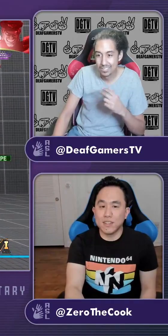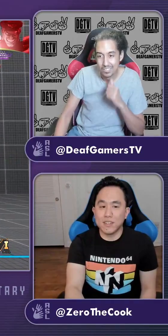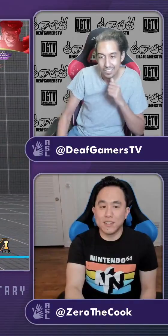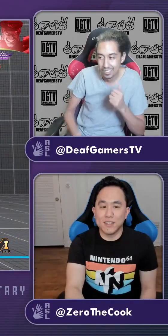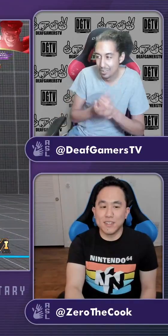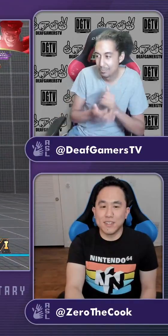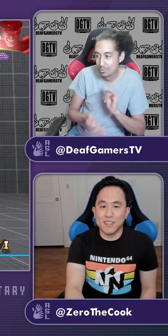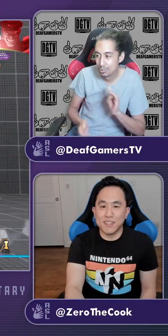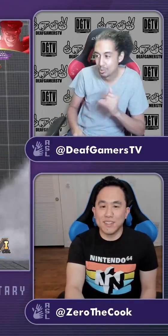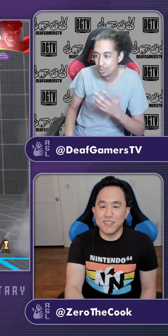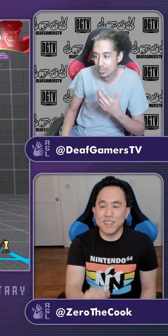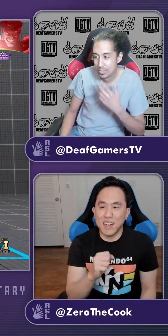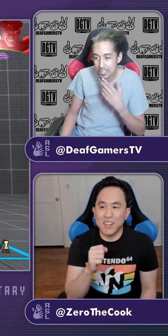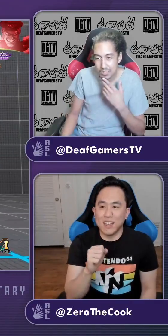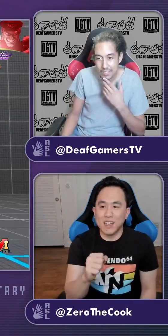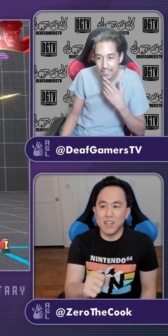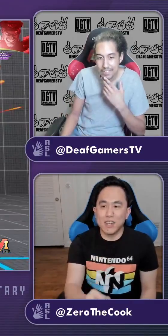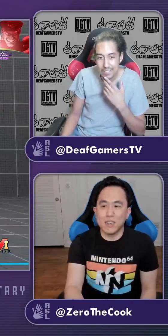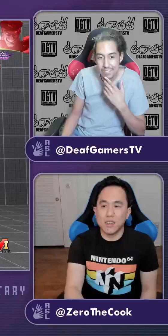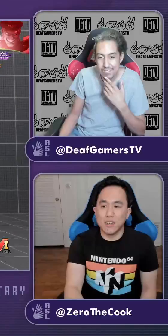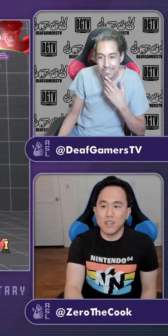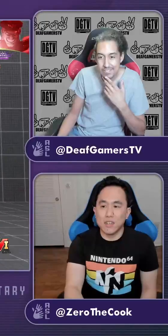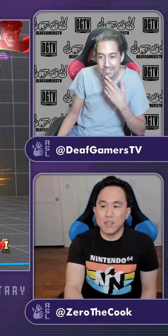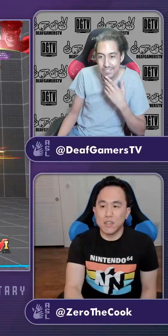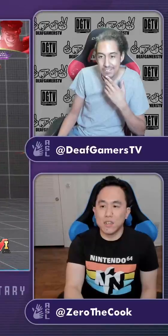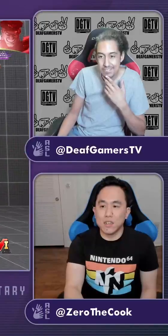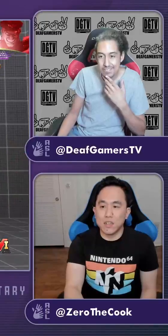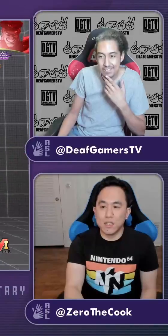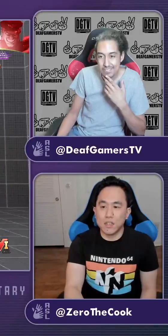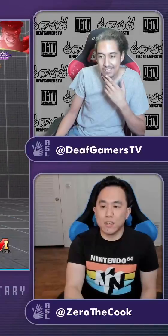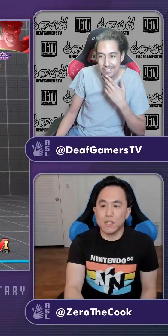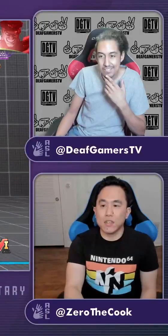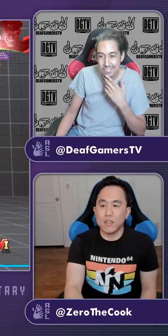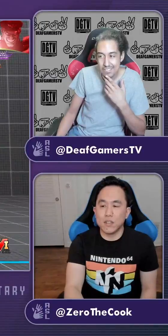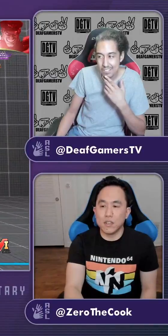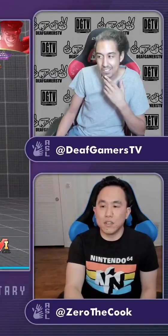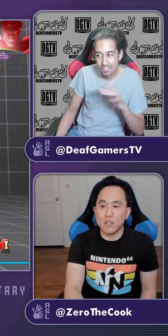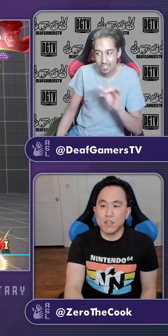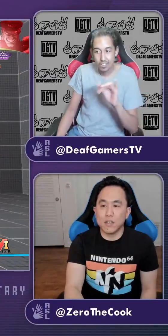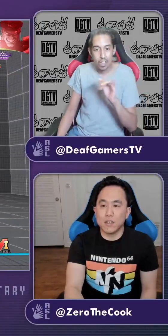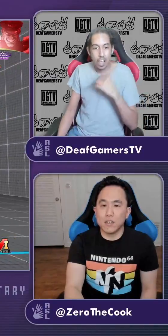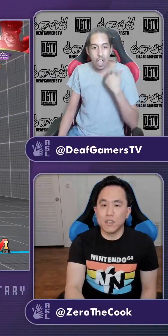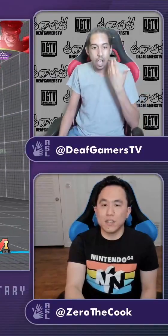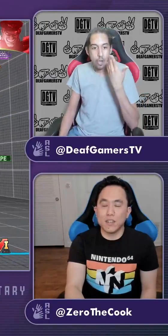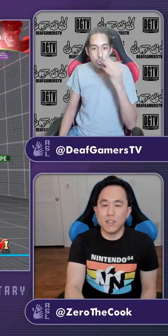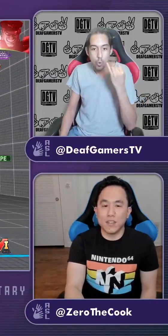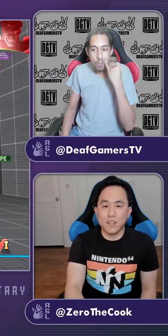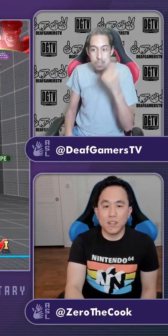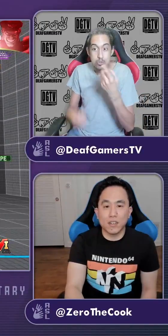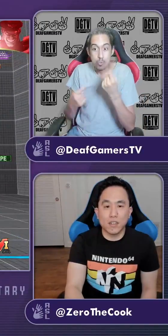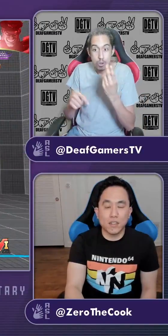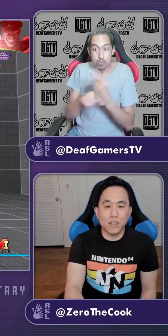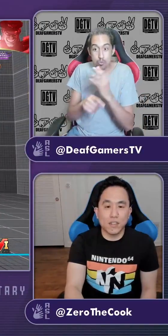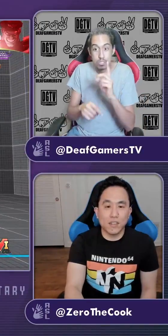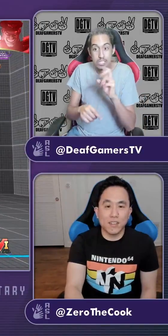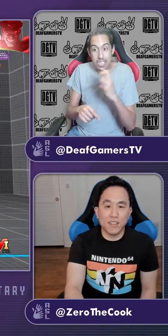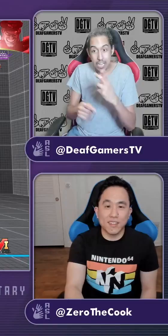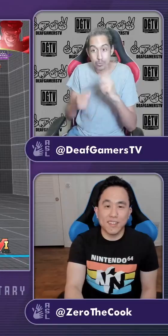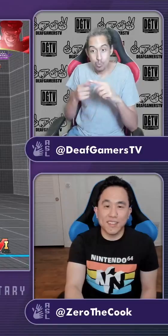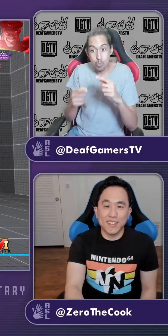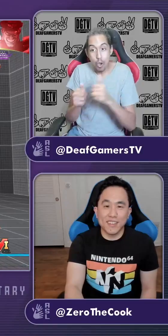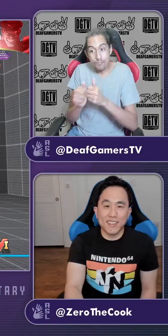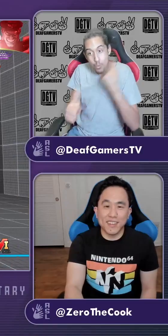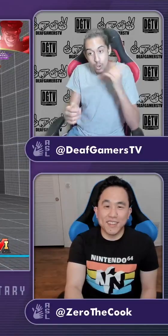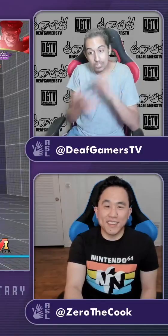Well the between jump medium punch and jump heavy punch the range that um You're trying to anti-air at is just so